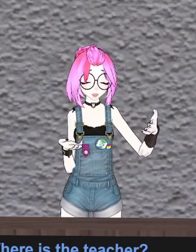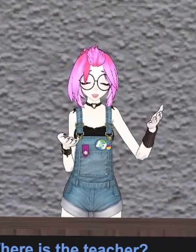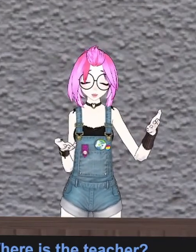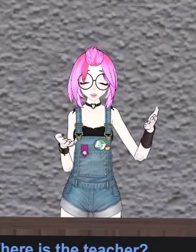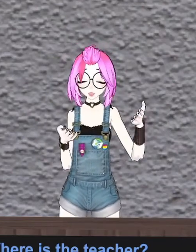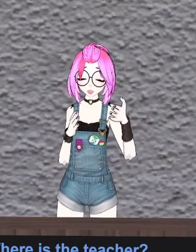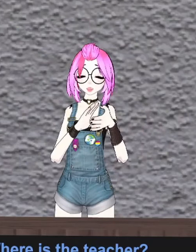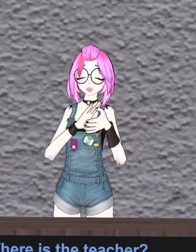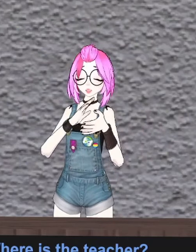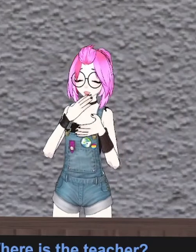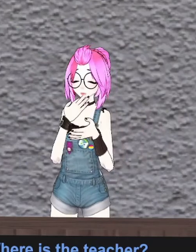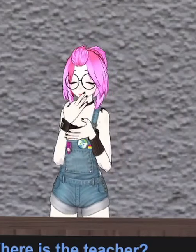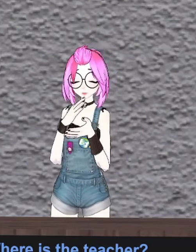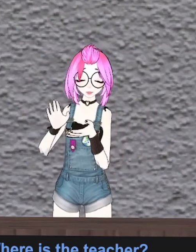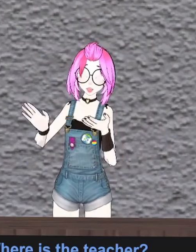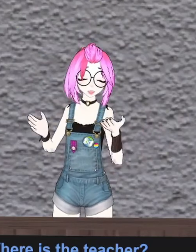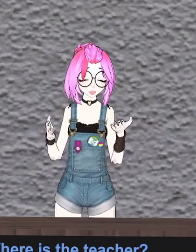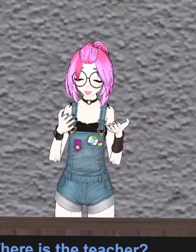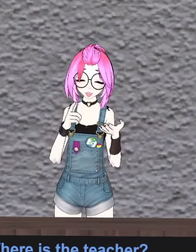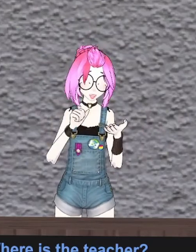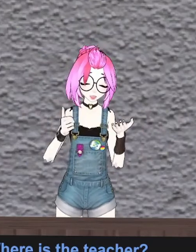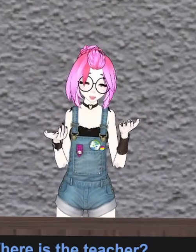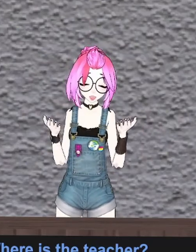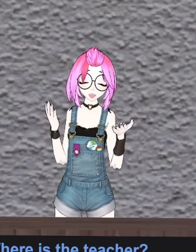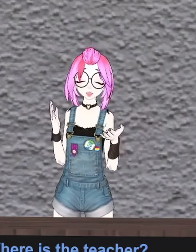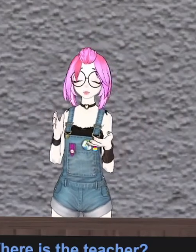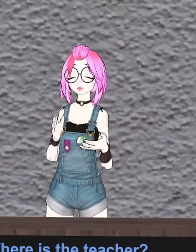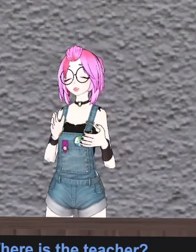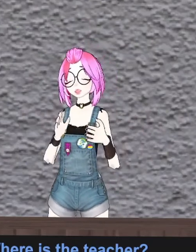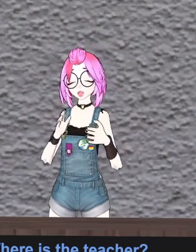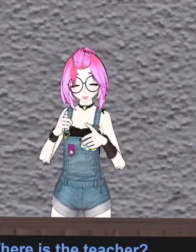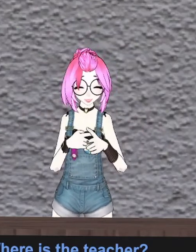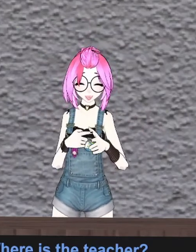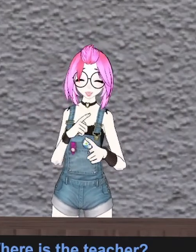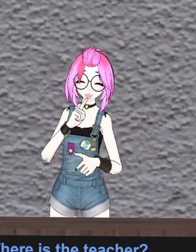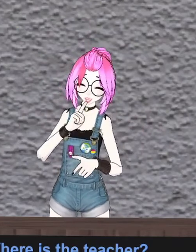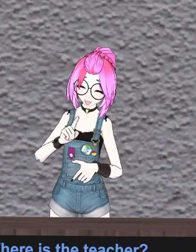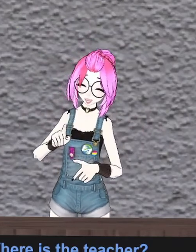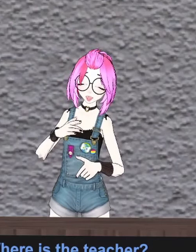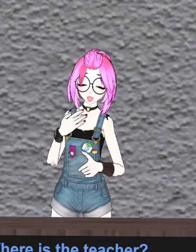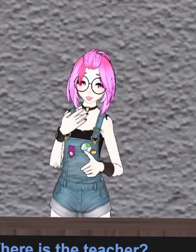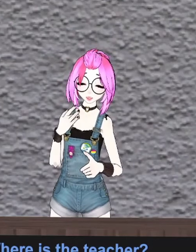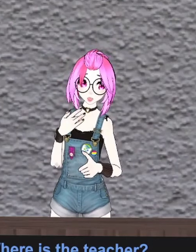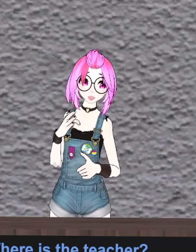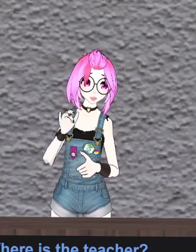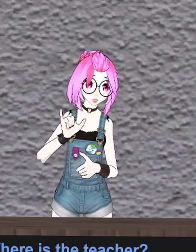being here is a very nice thing to do that you don't have to do. And on one hand, it's valid for you to feel that